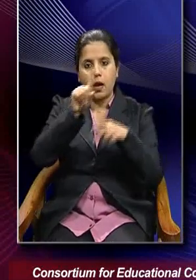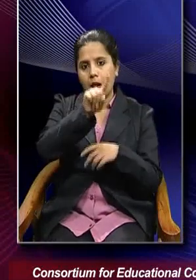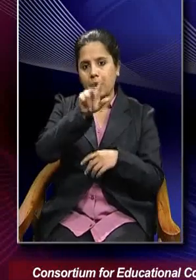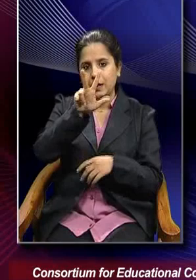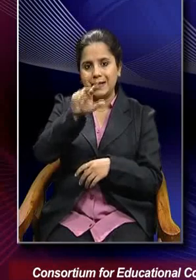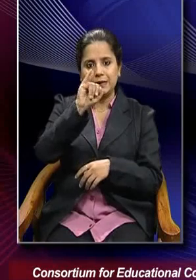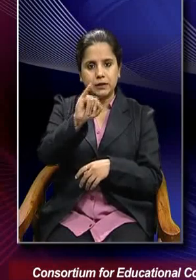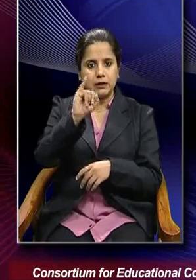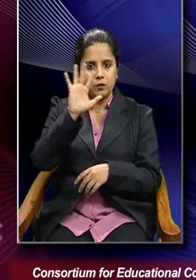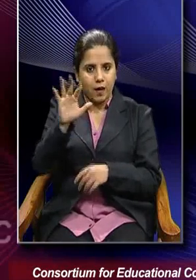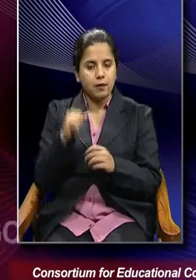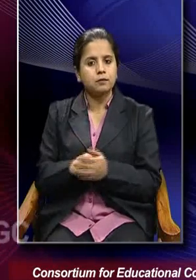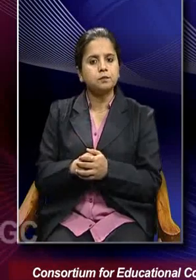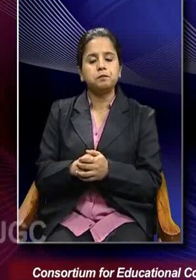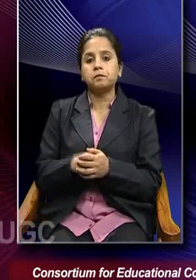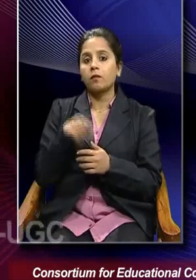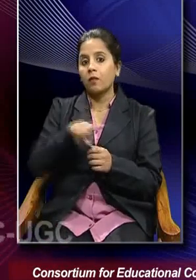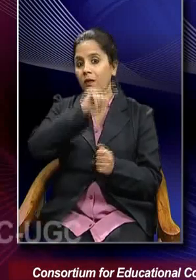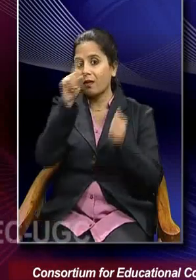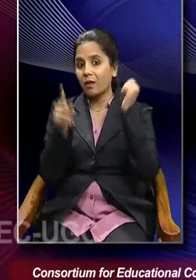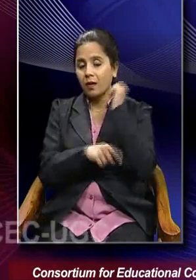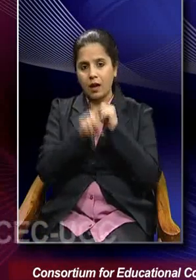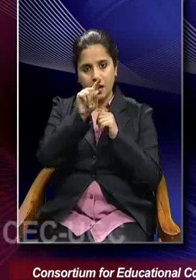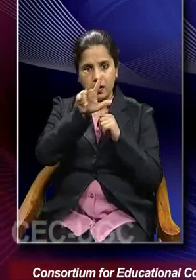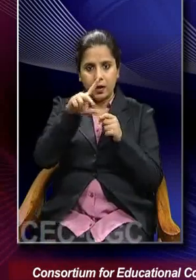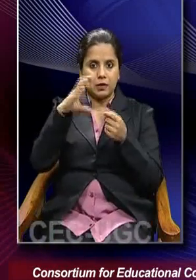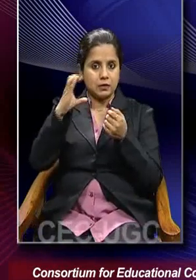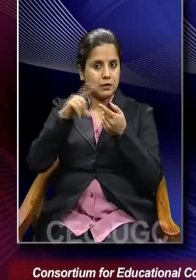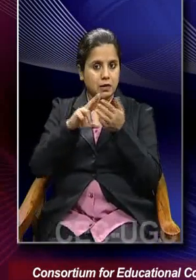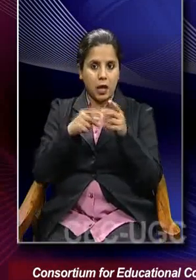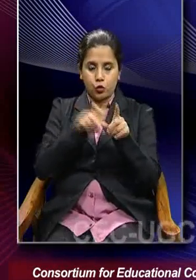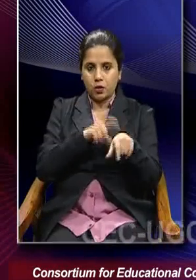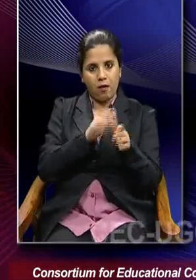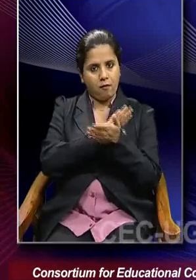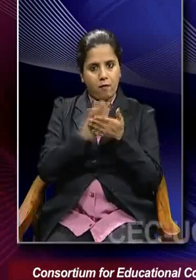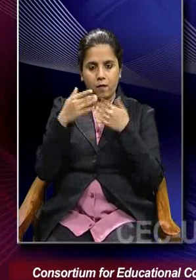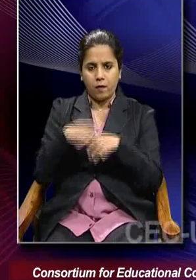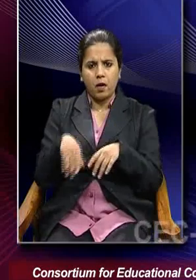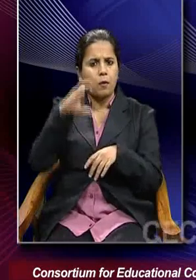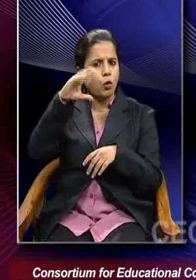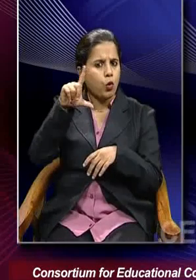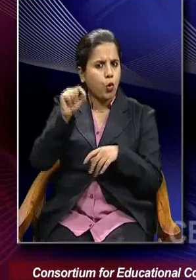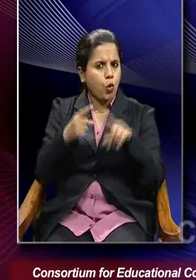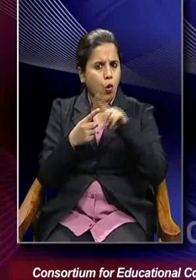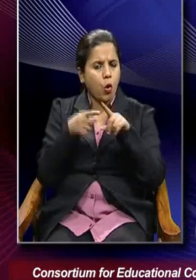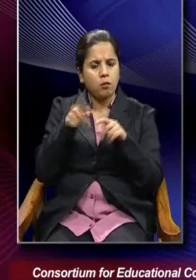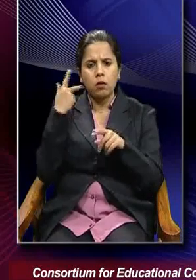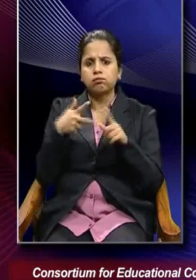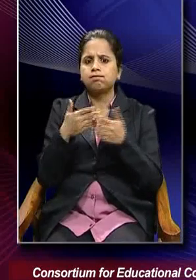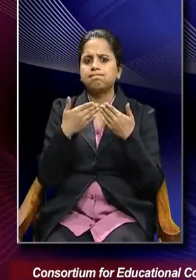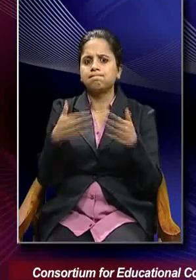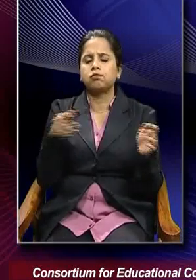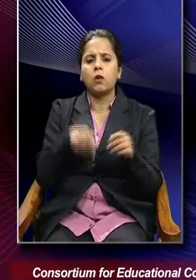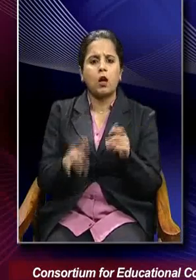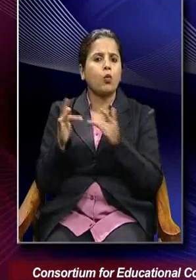1865. Now, the end of 18th century, Claude Sharp inaugurated a network of